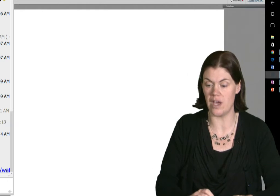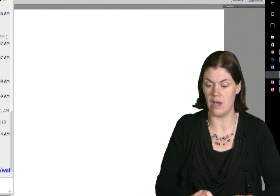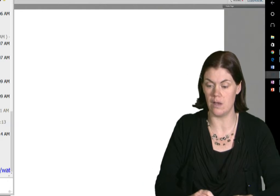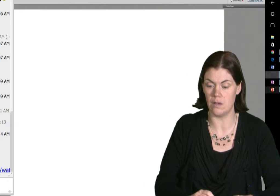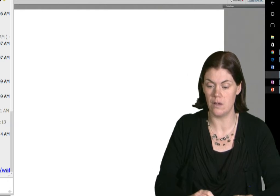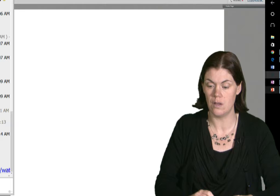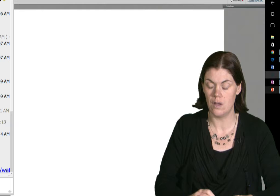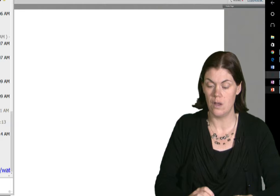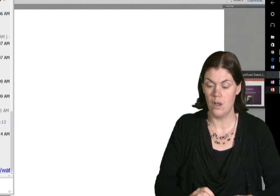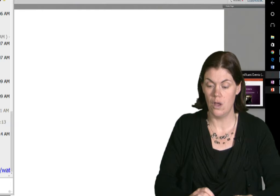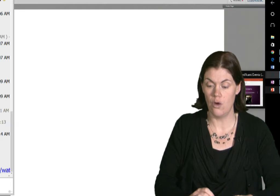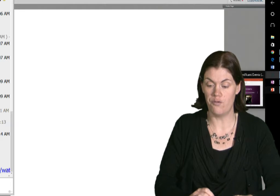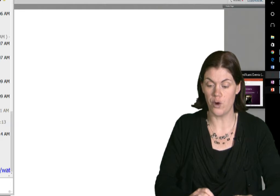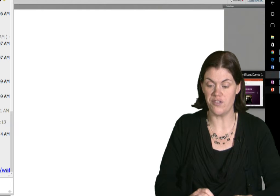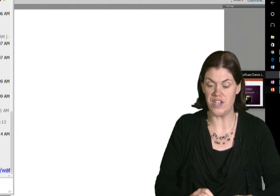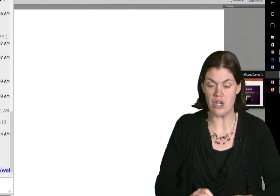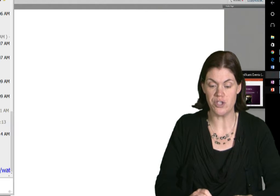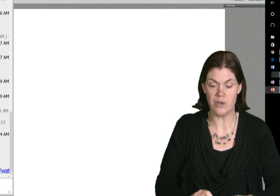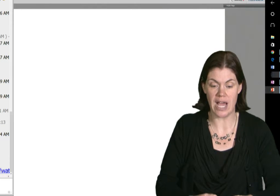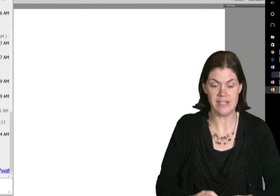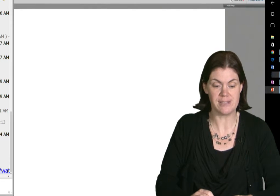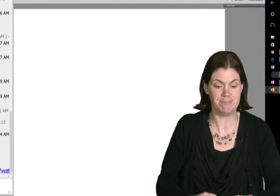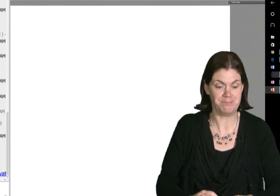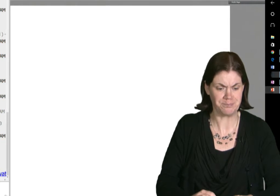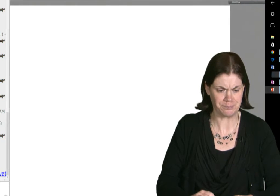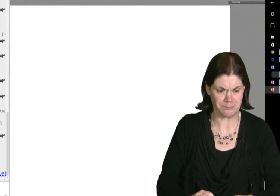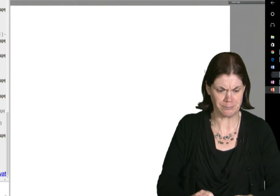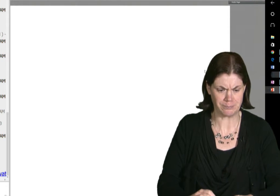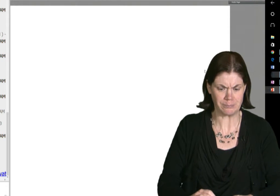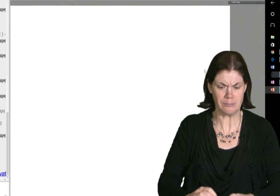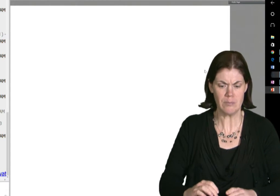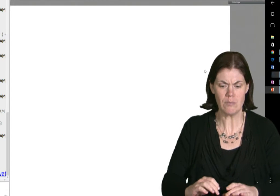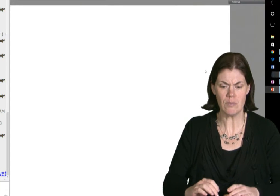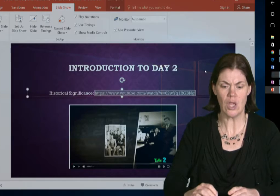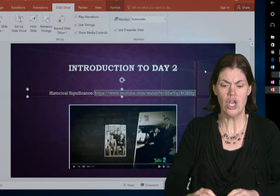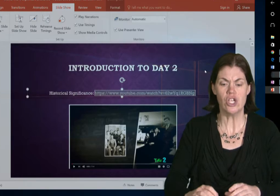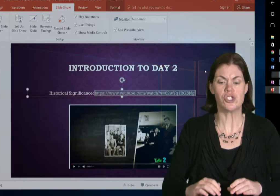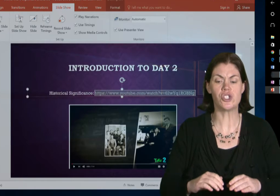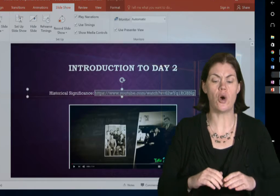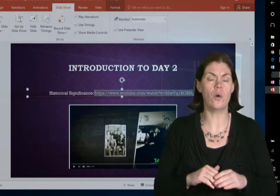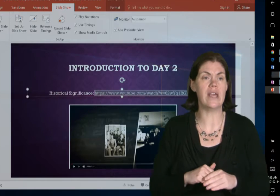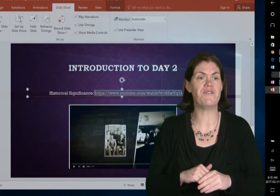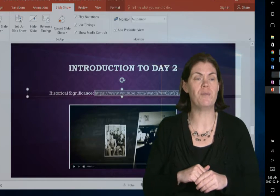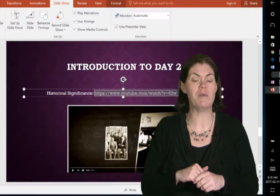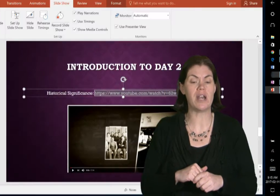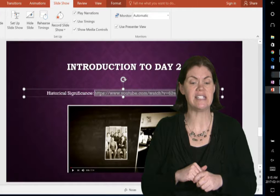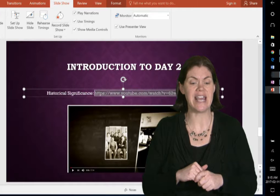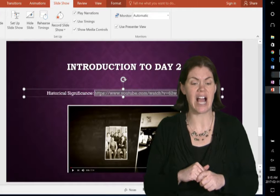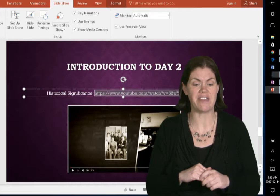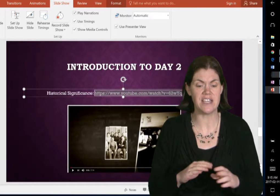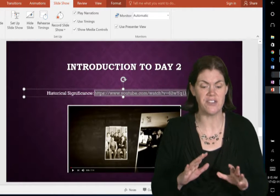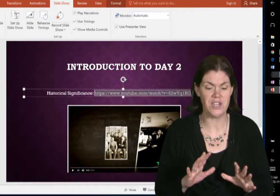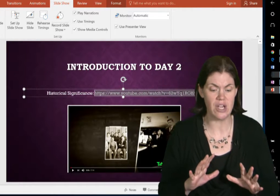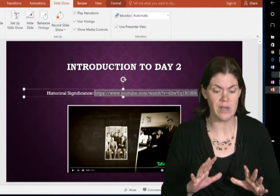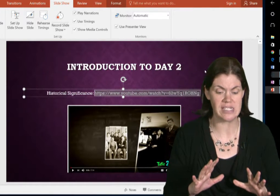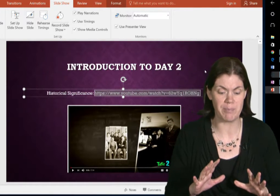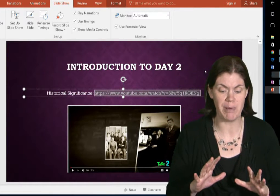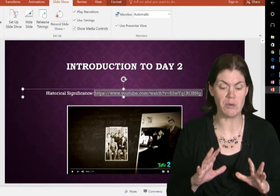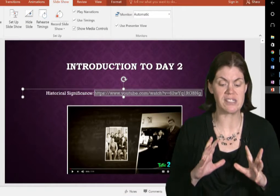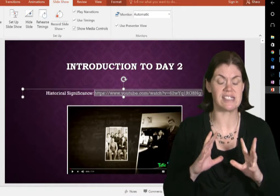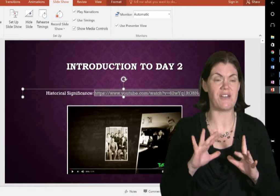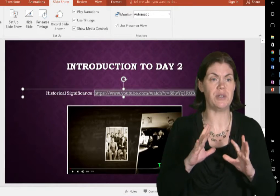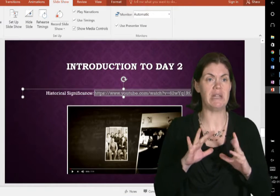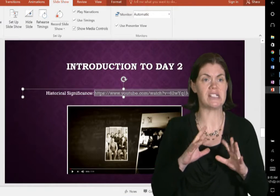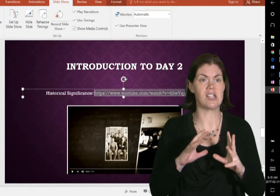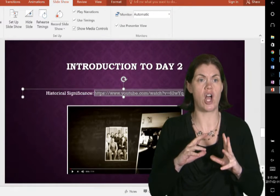for the video, you guys. So if we want to take, I think the video is